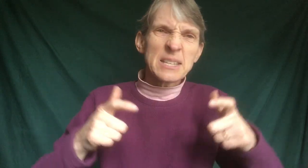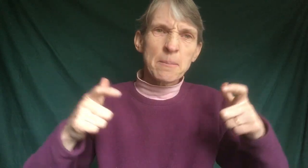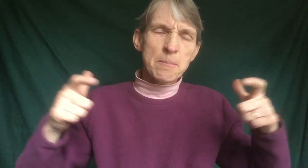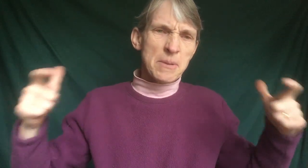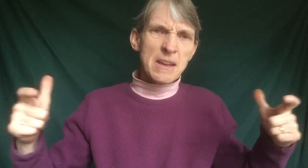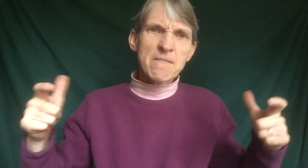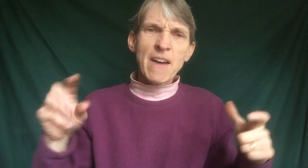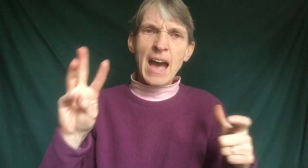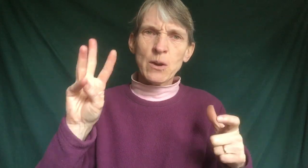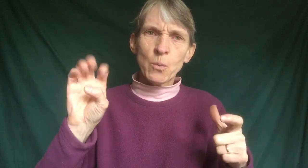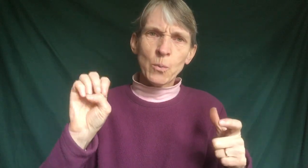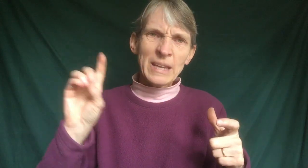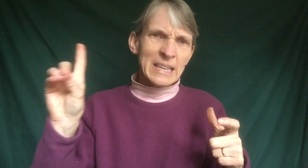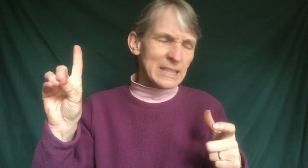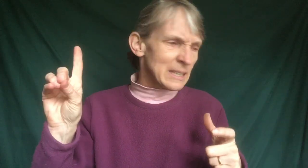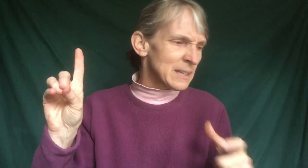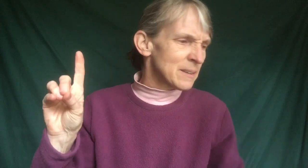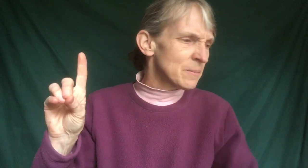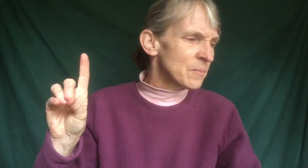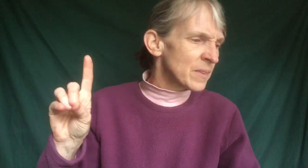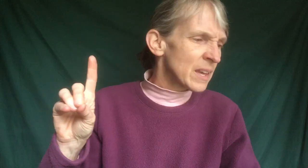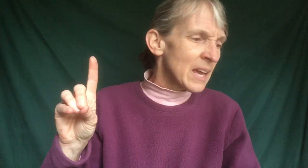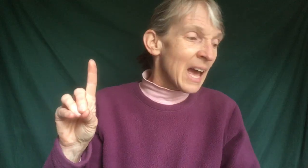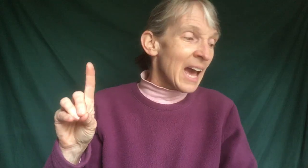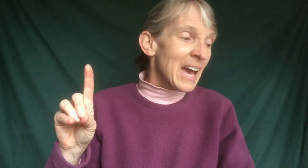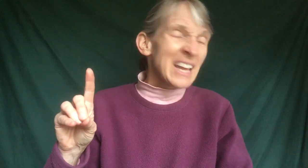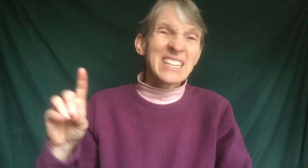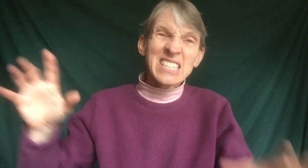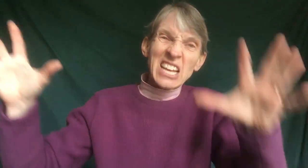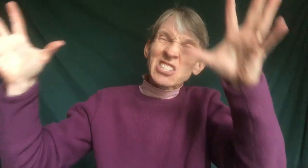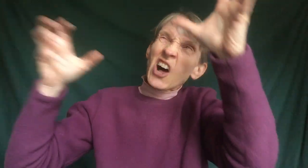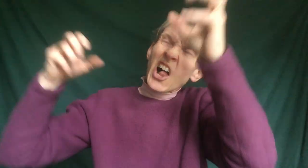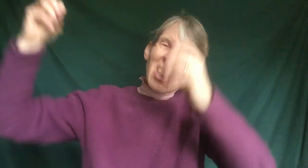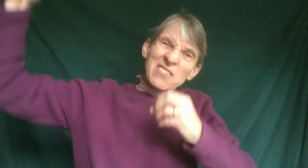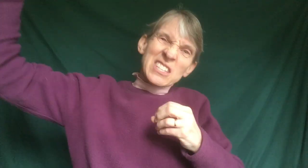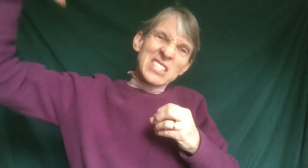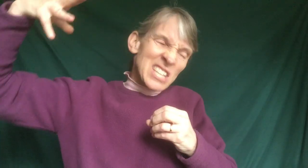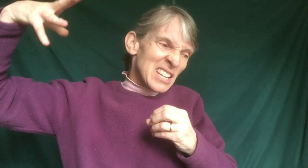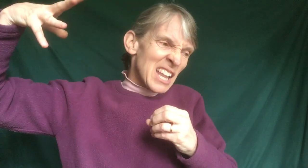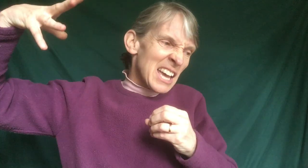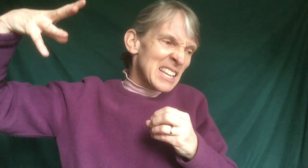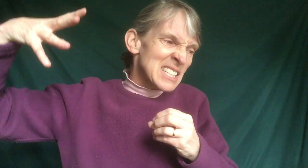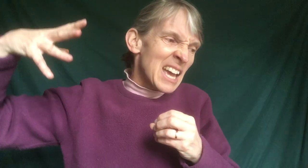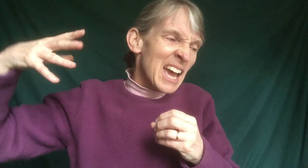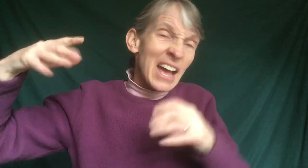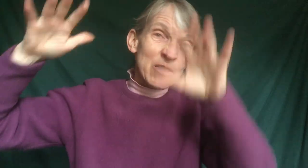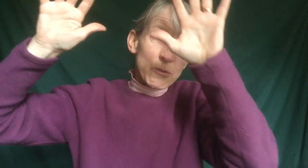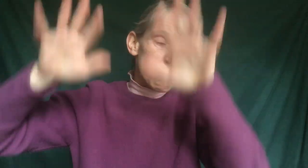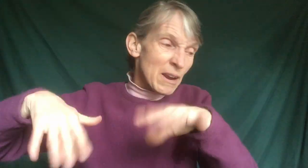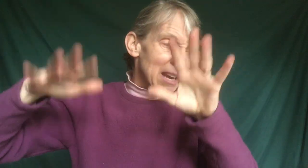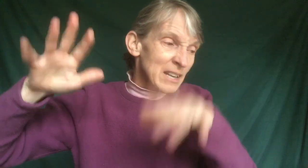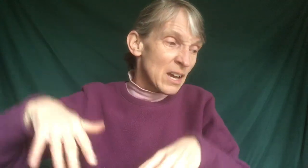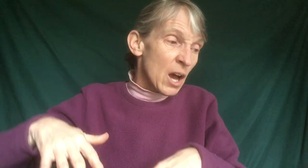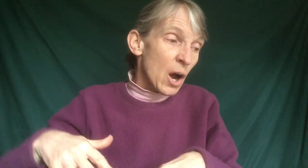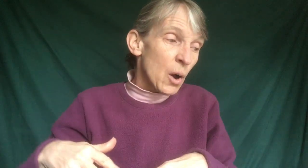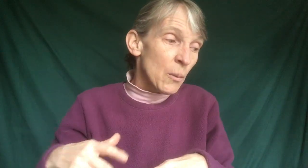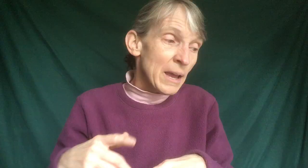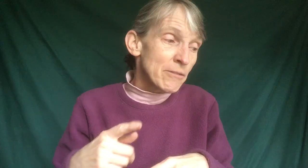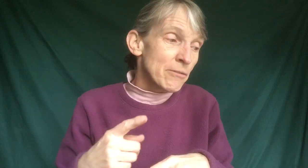a big fat weed, and it takes all of the sunlight and the rain away